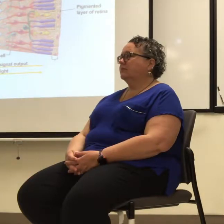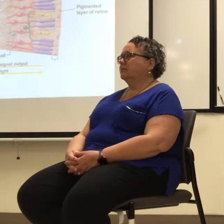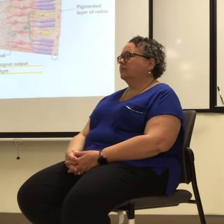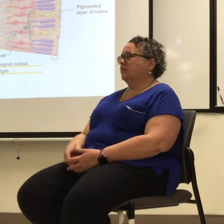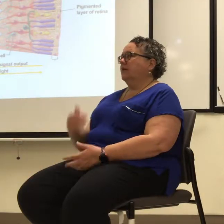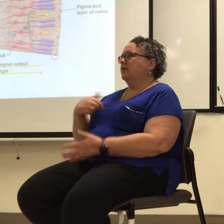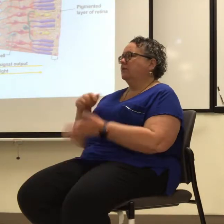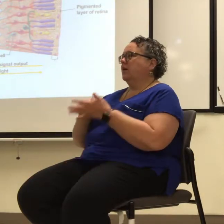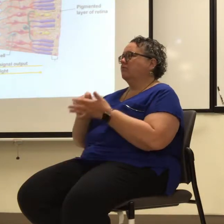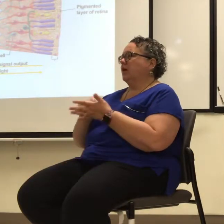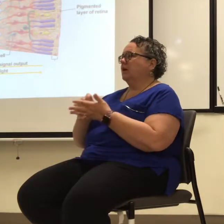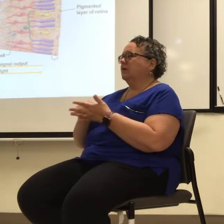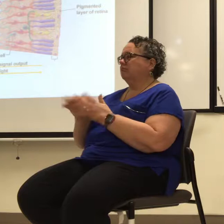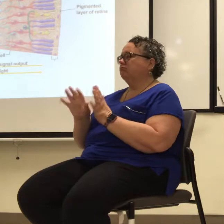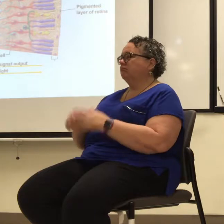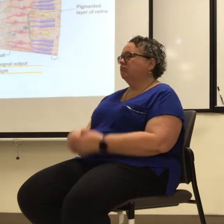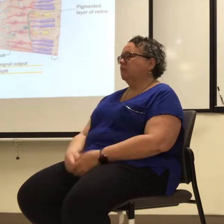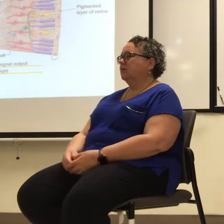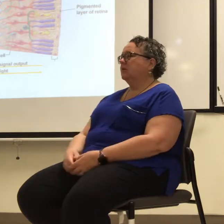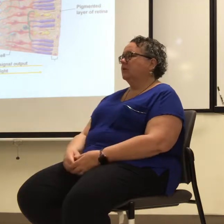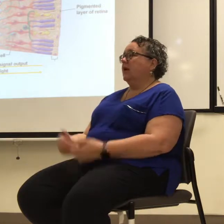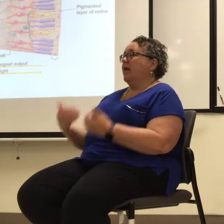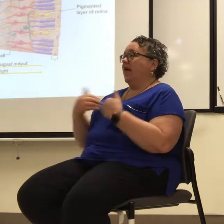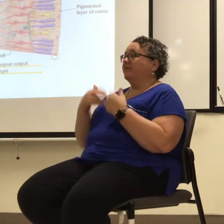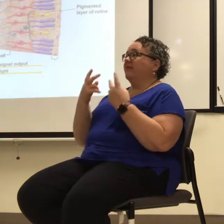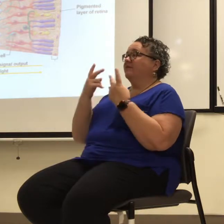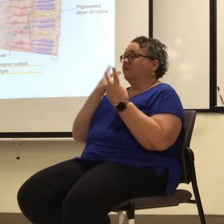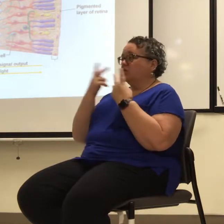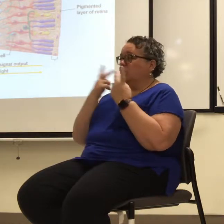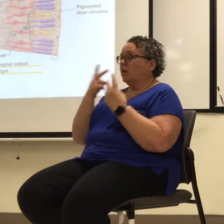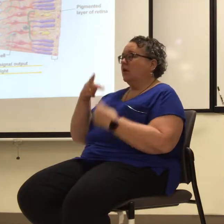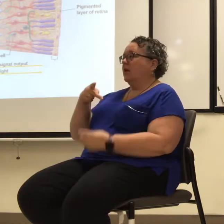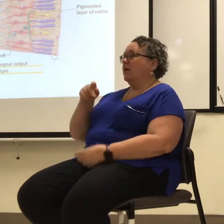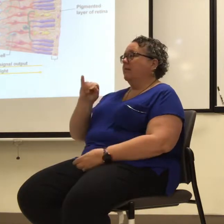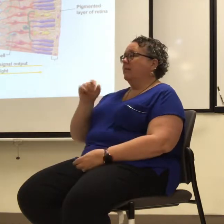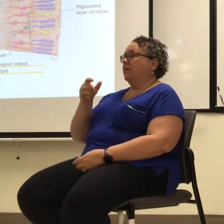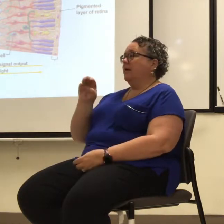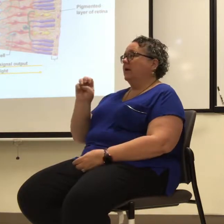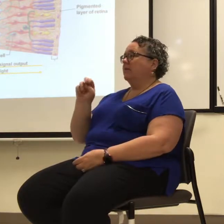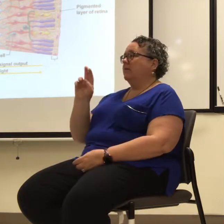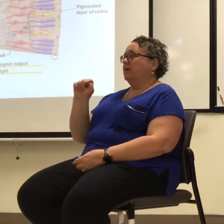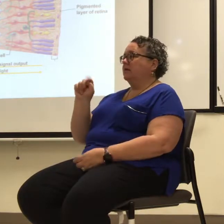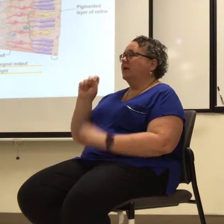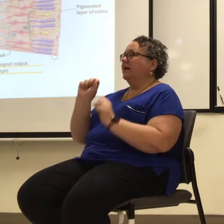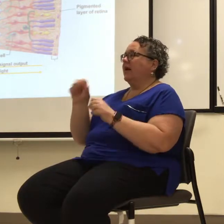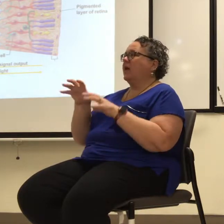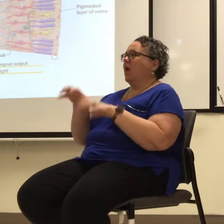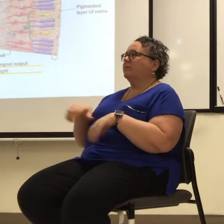I'm writing here, have the visual pigment that can absorb